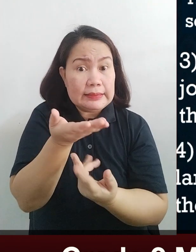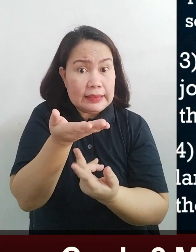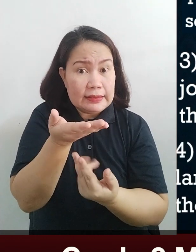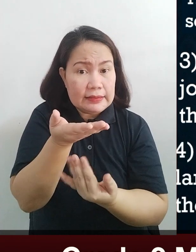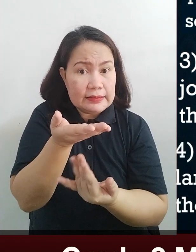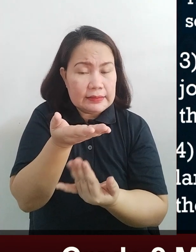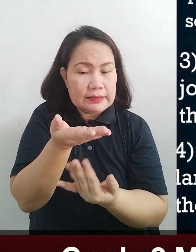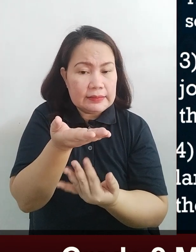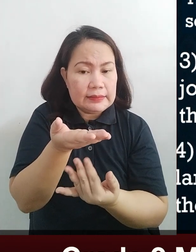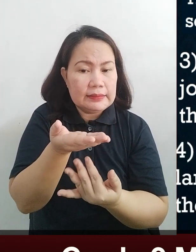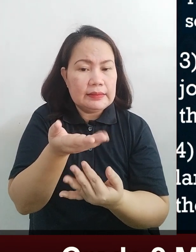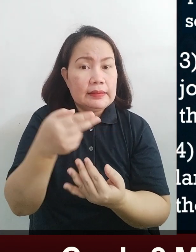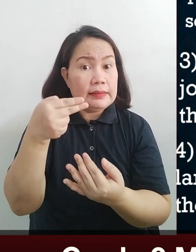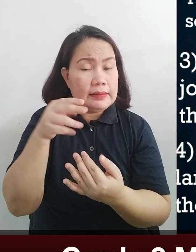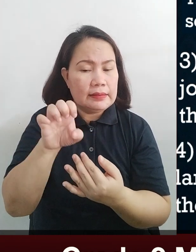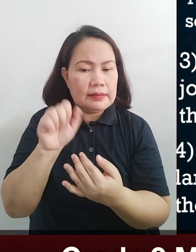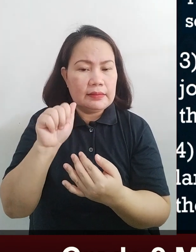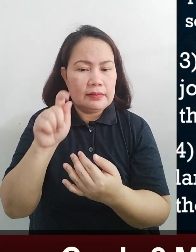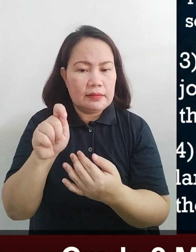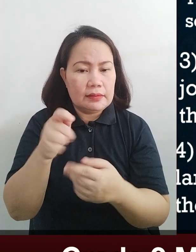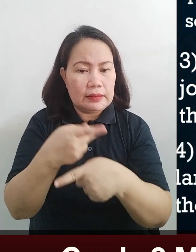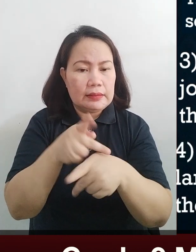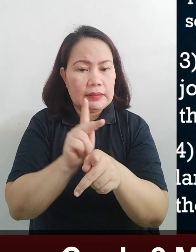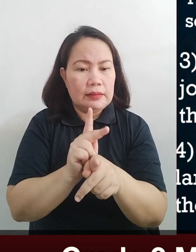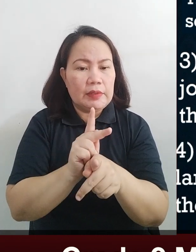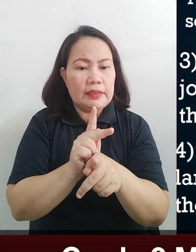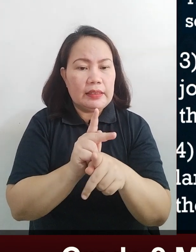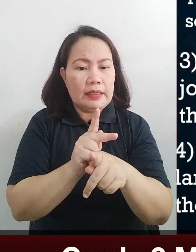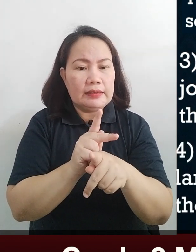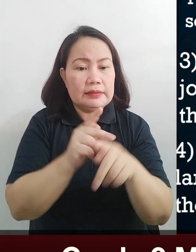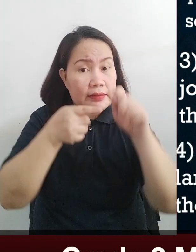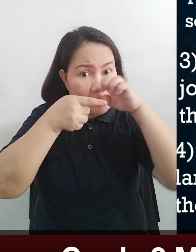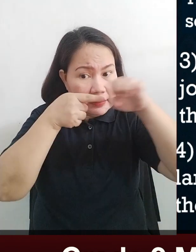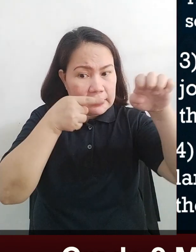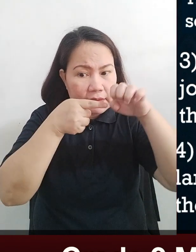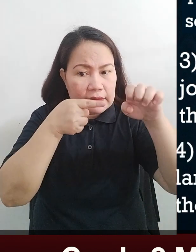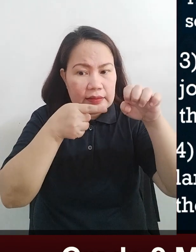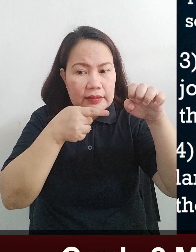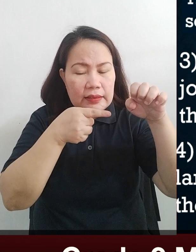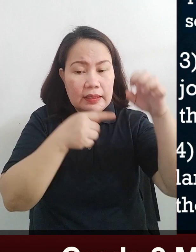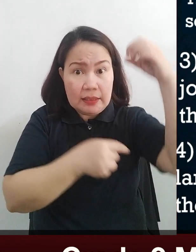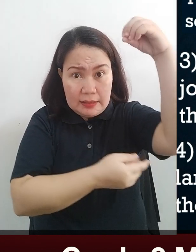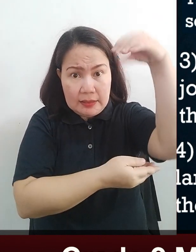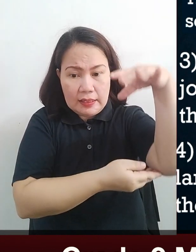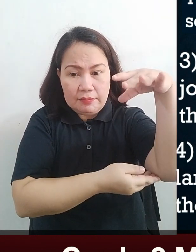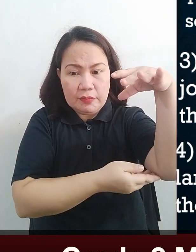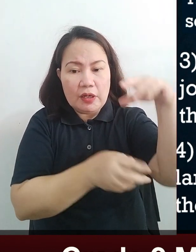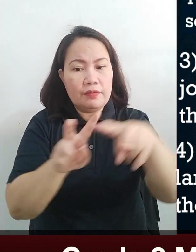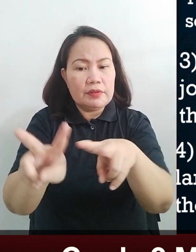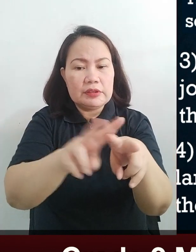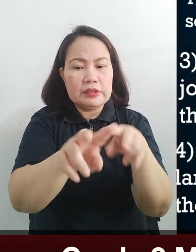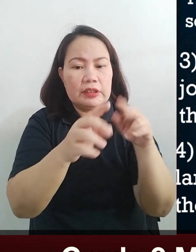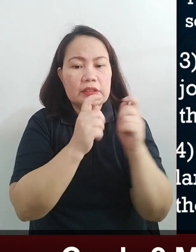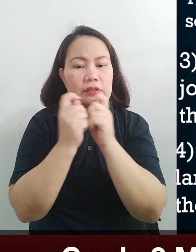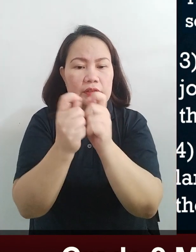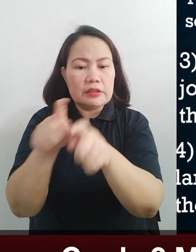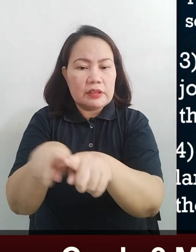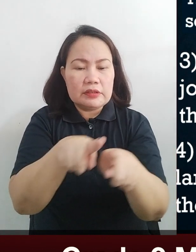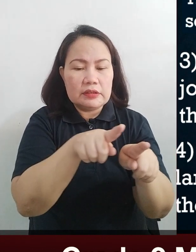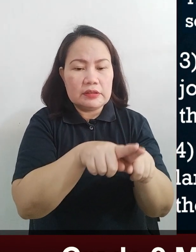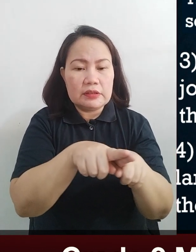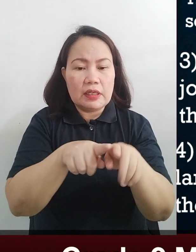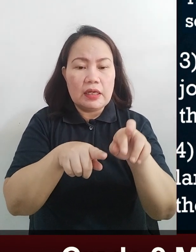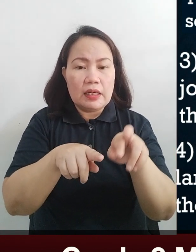heat H produced by an electric lamp varies jointly as the resistance R and the square of